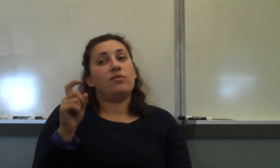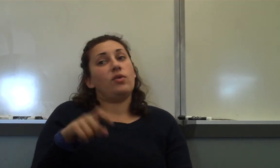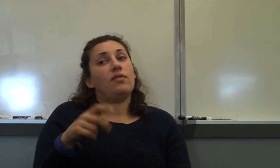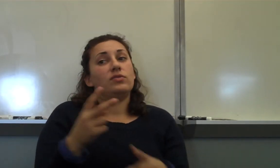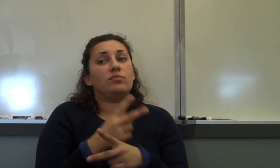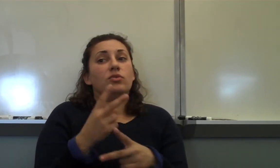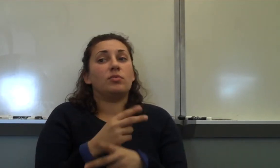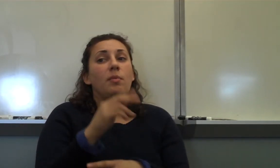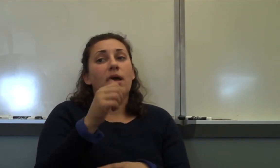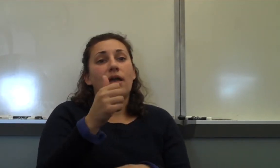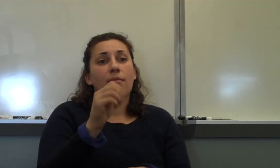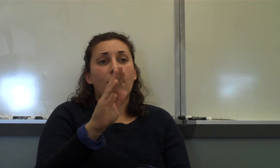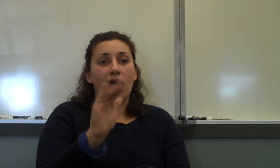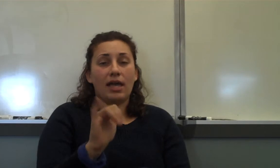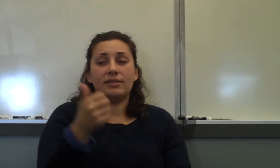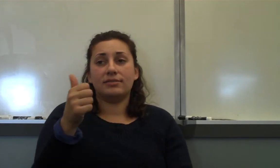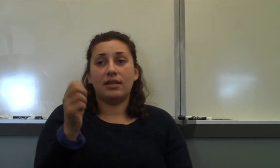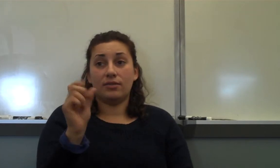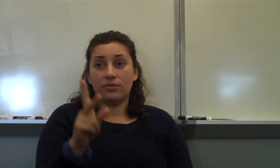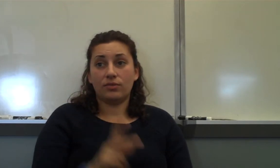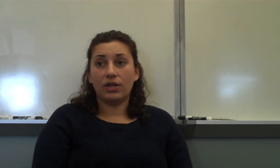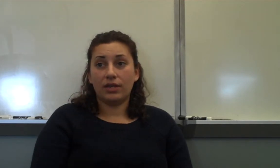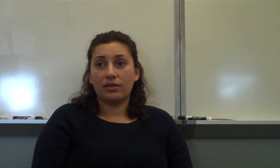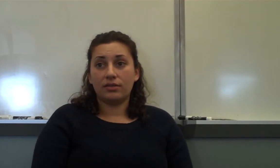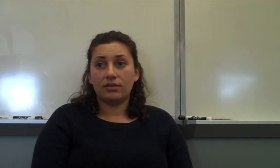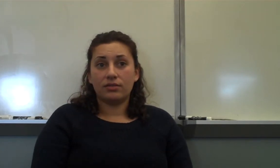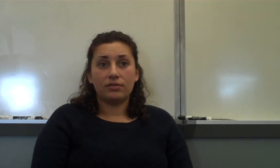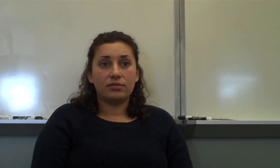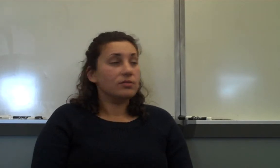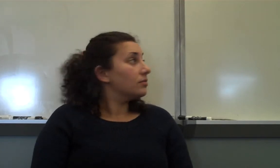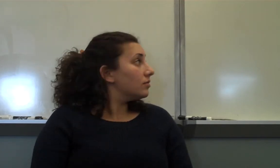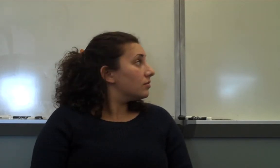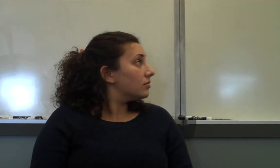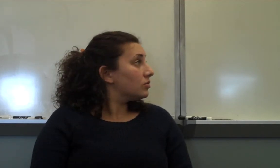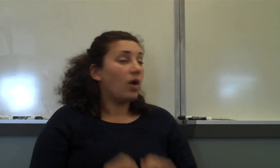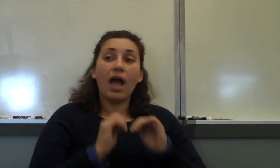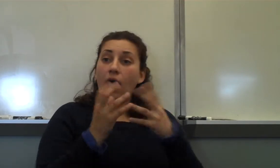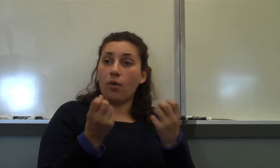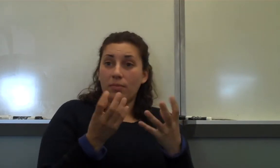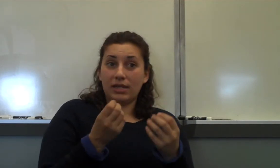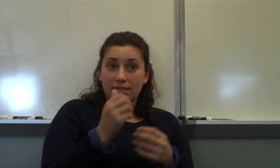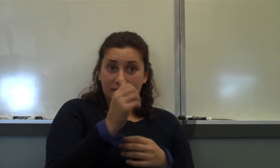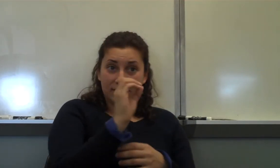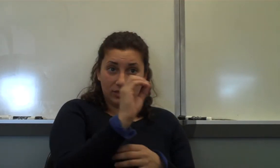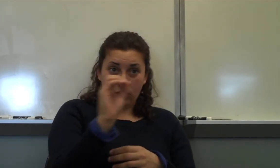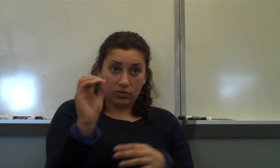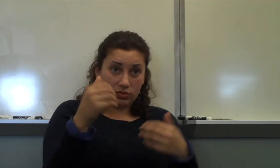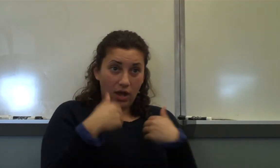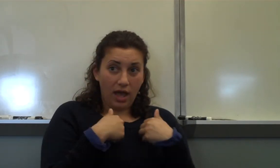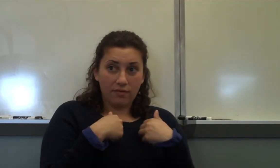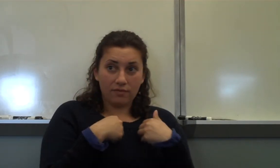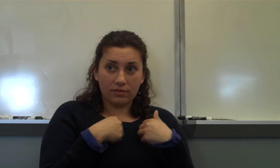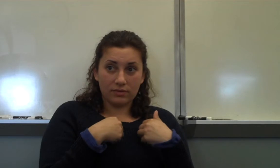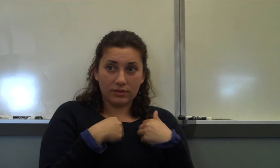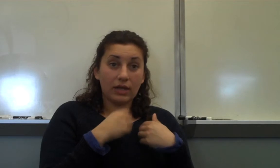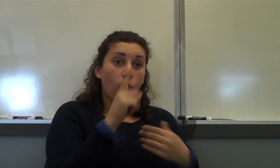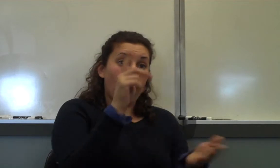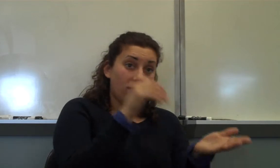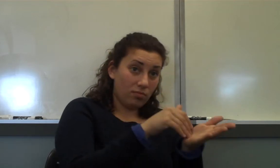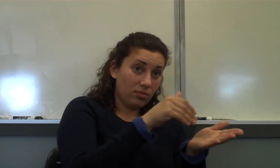know that you shift it according to the number of zeros you have in the power of 10. We had 6 zeros over here, got